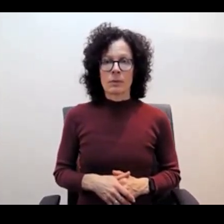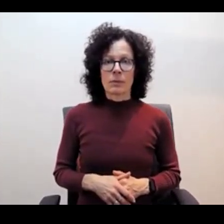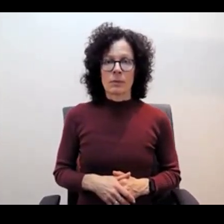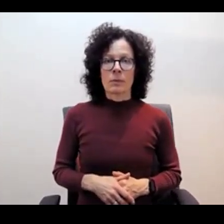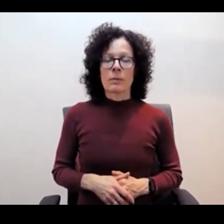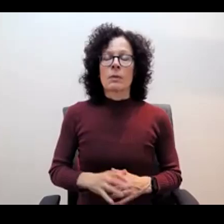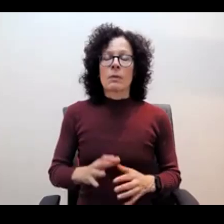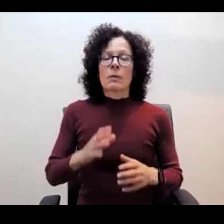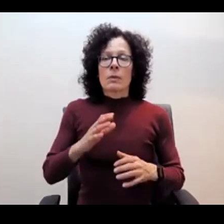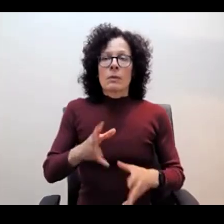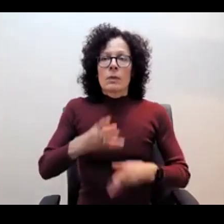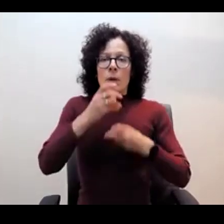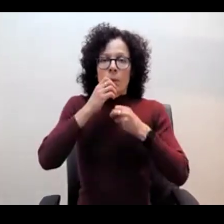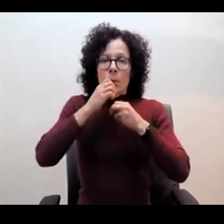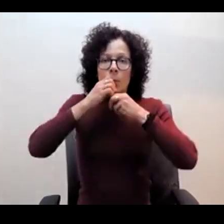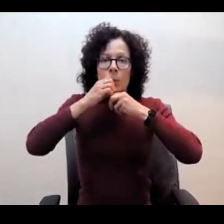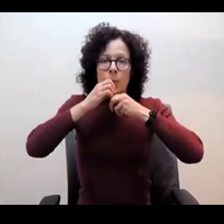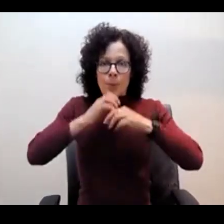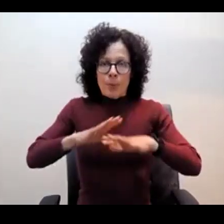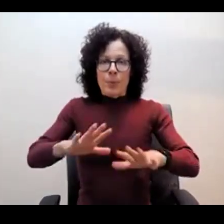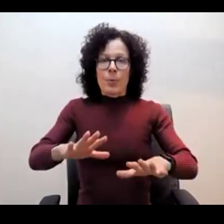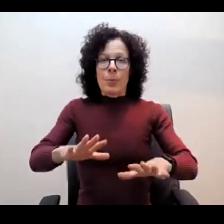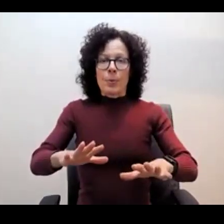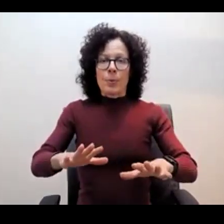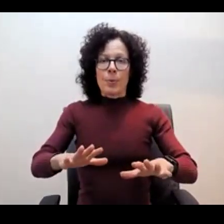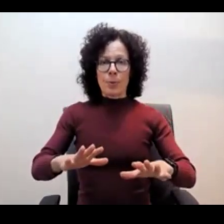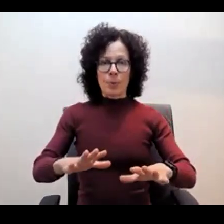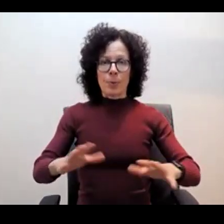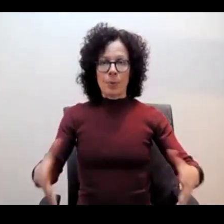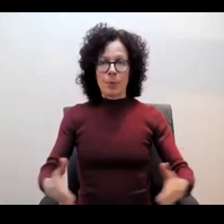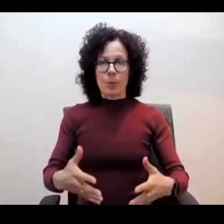Breathing out into the chi bowl.